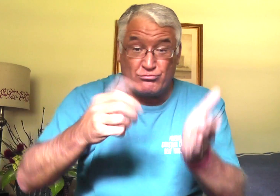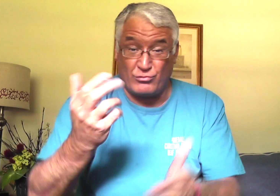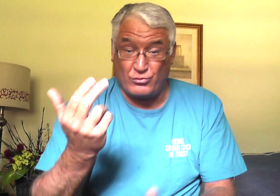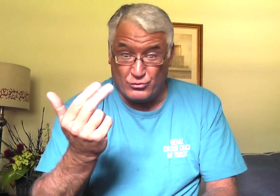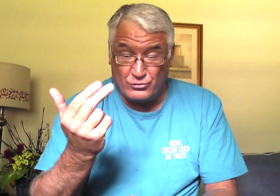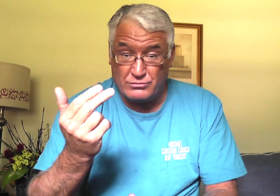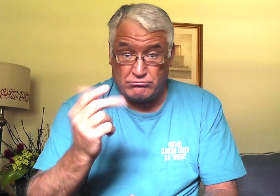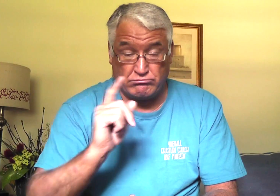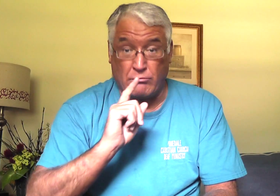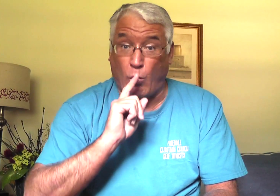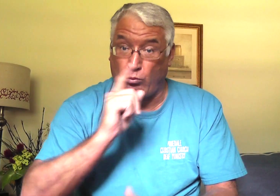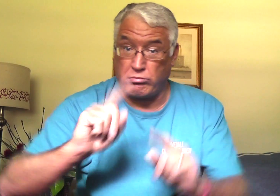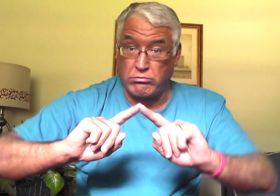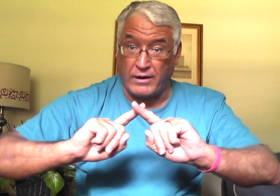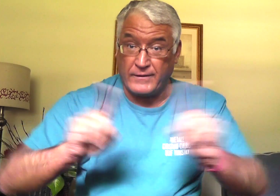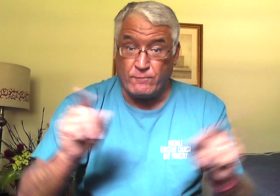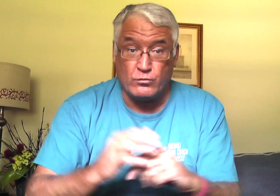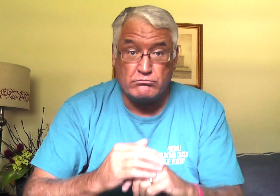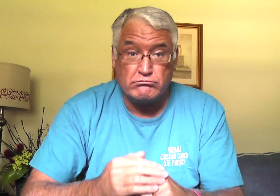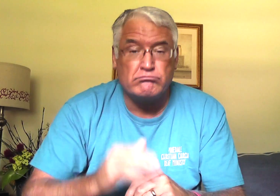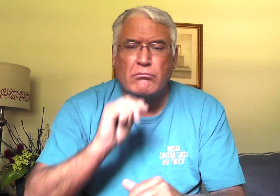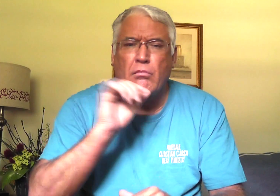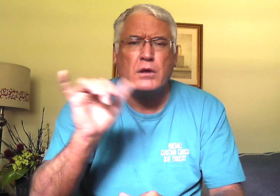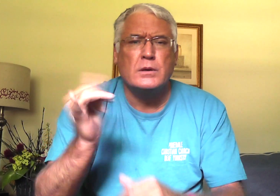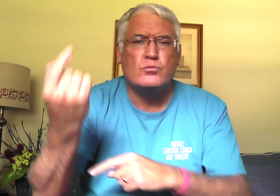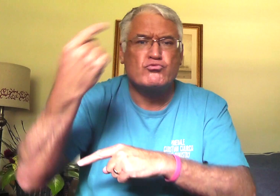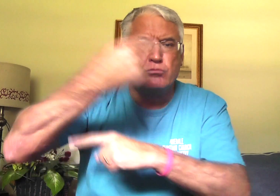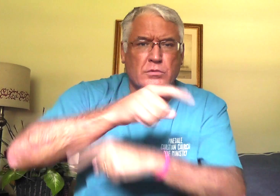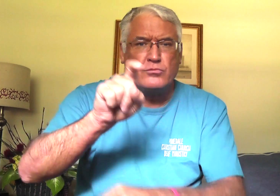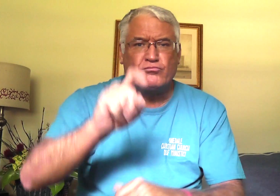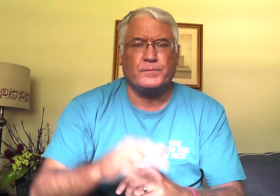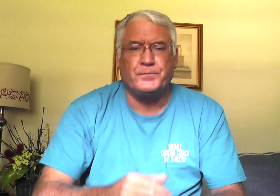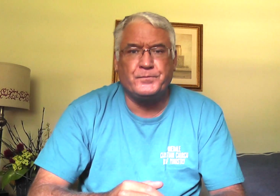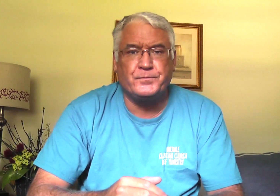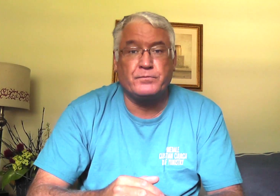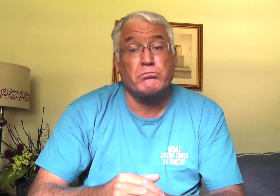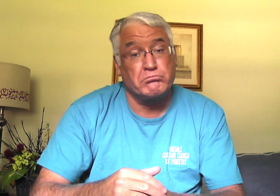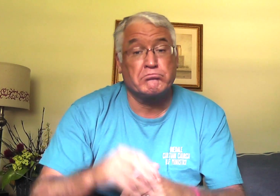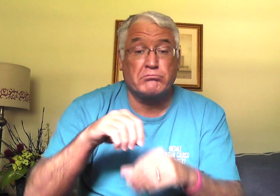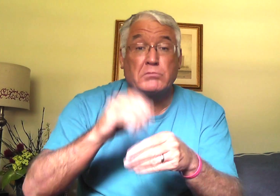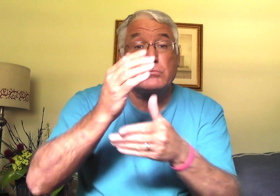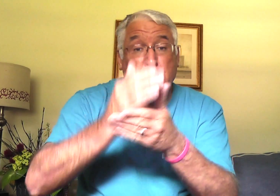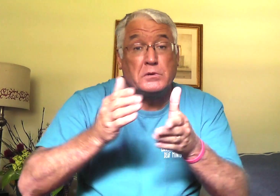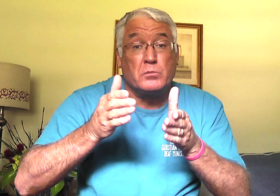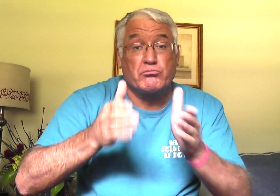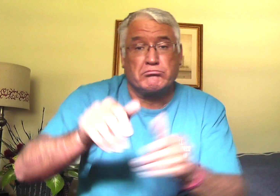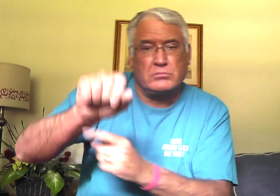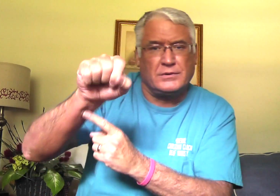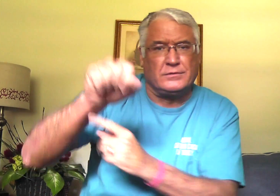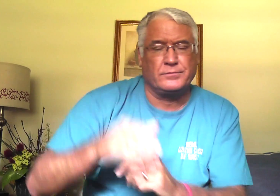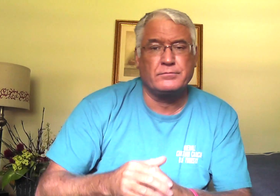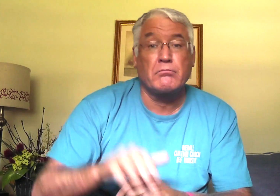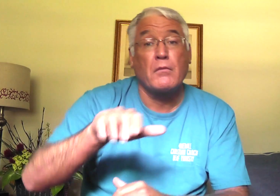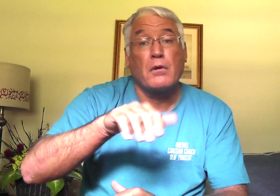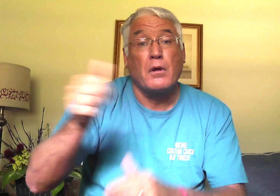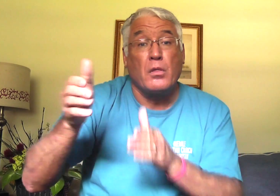letter, chapter 13, were times different or same as today? Well, in some ways, yes, they